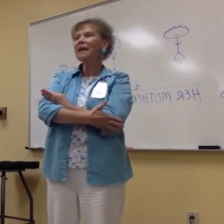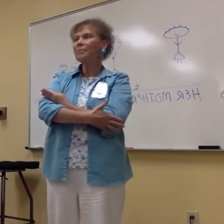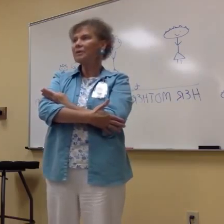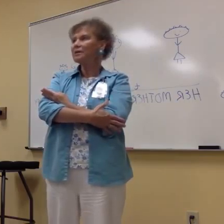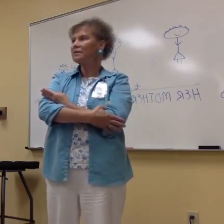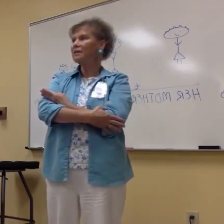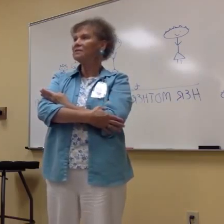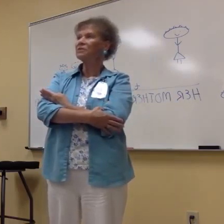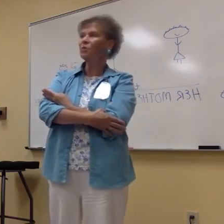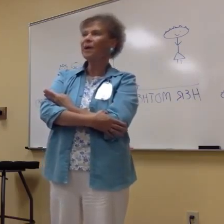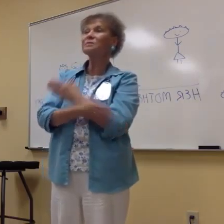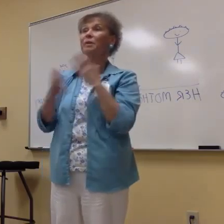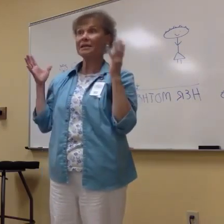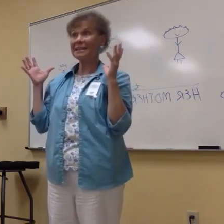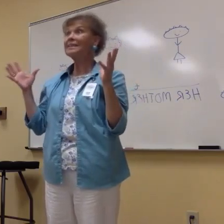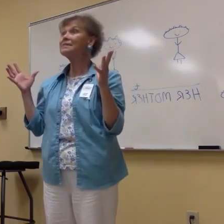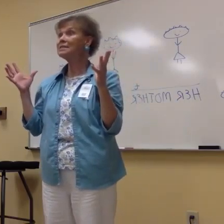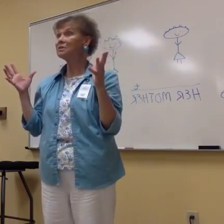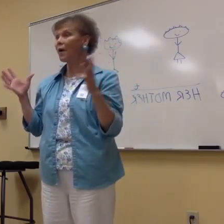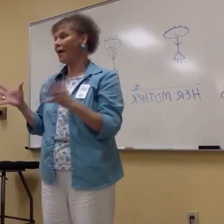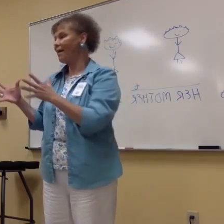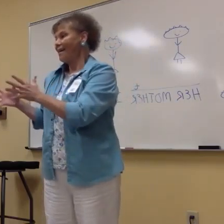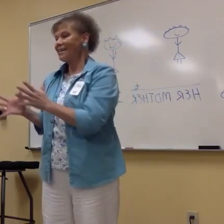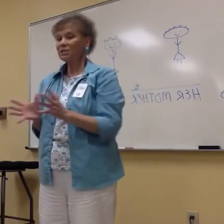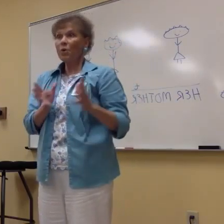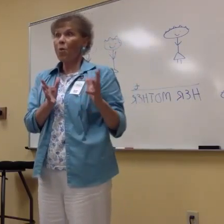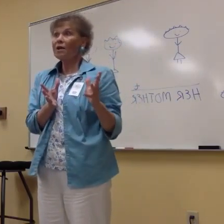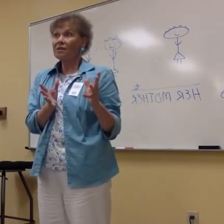You're a student. You student.